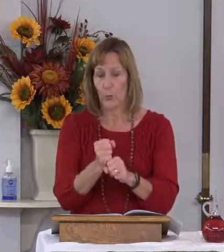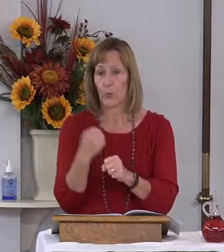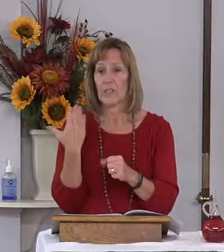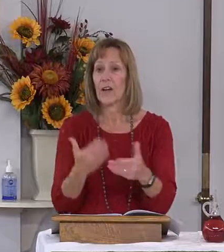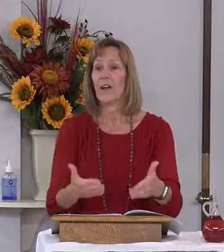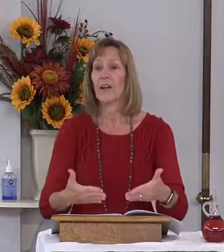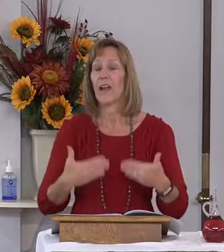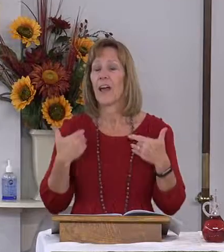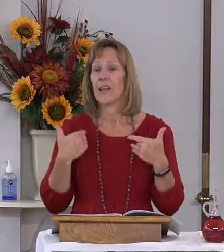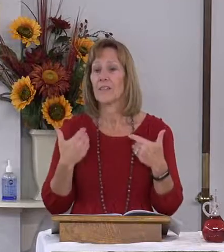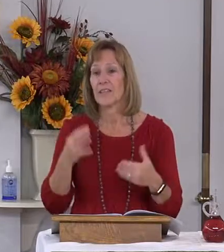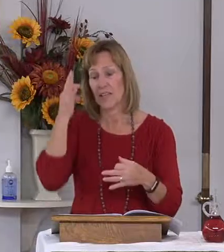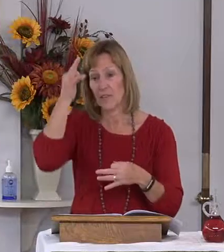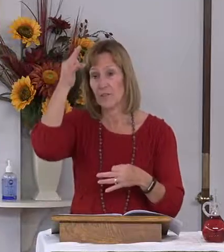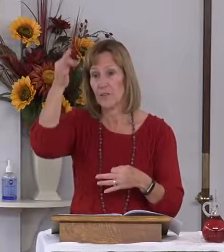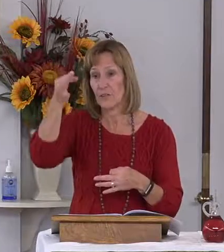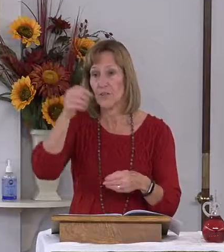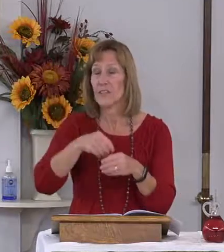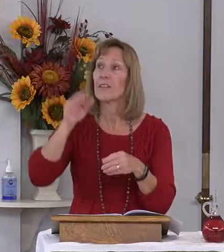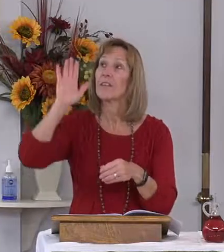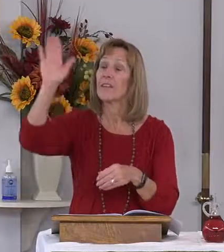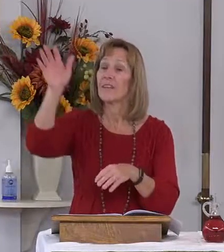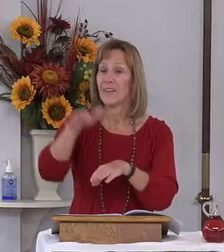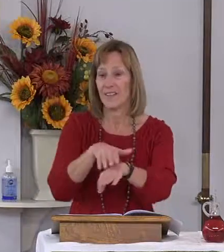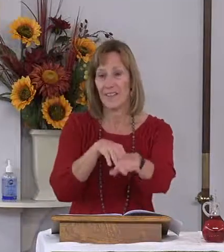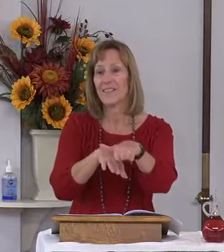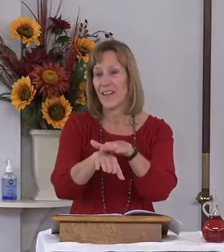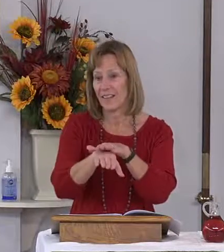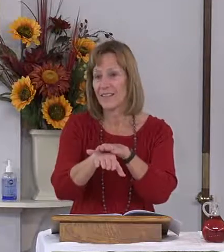lives and our futures in his hands.